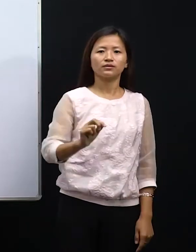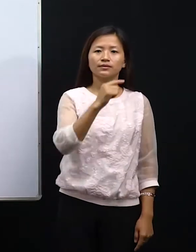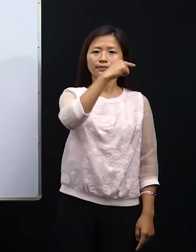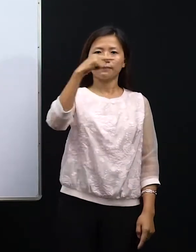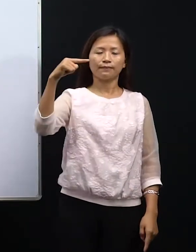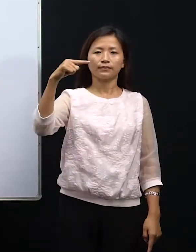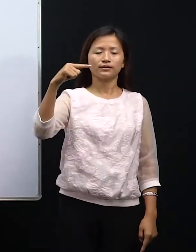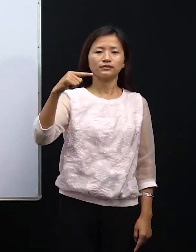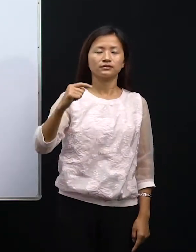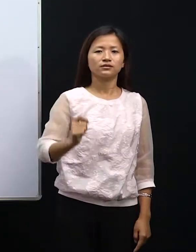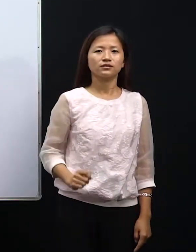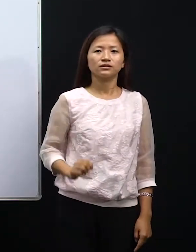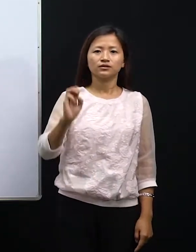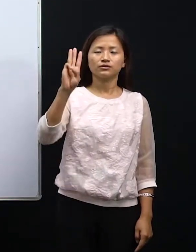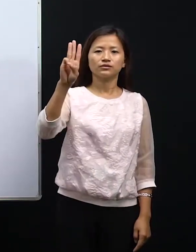minus